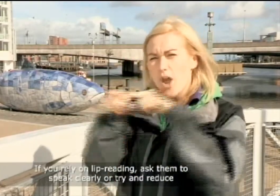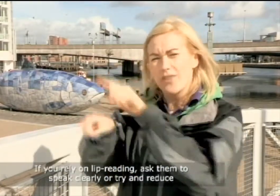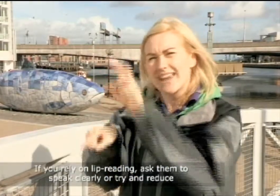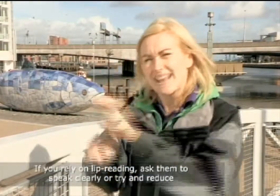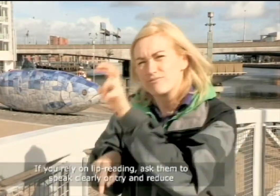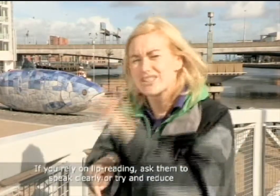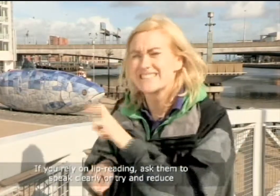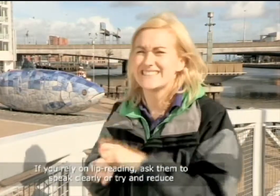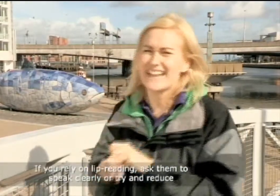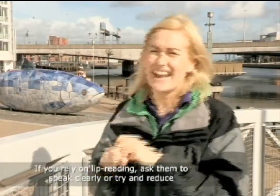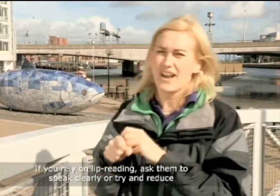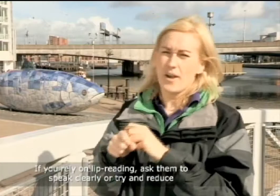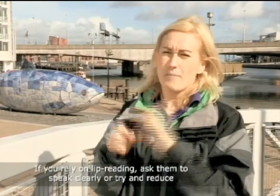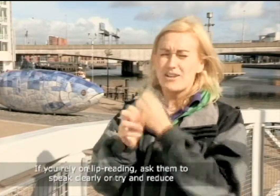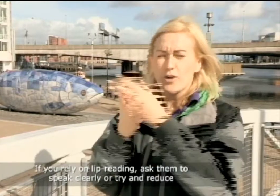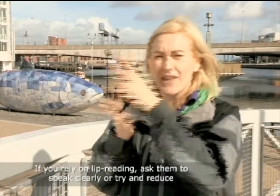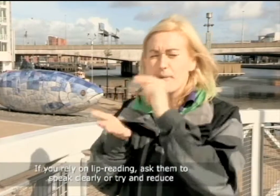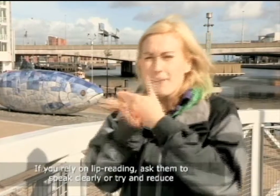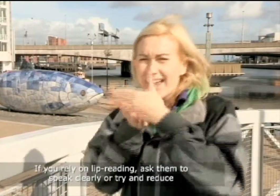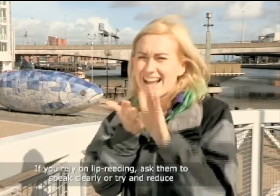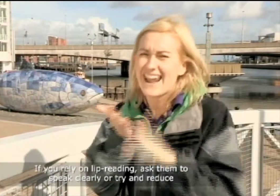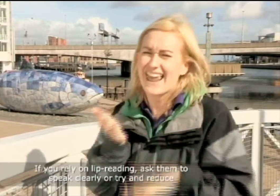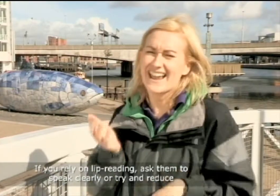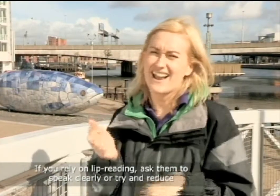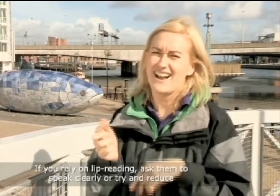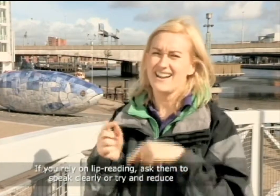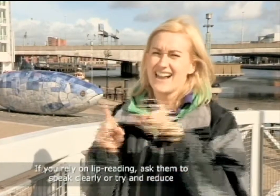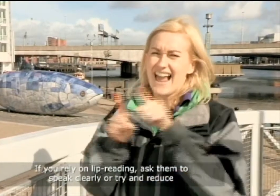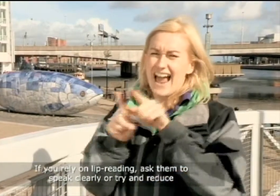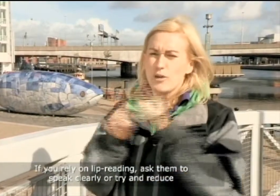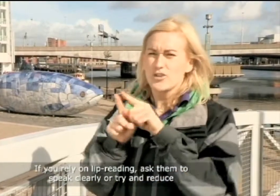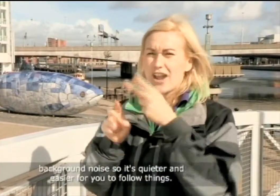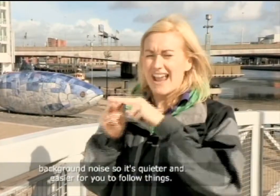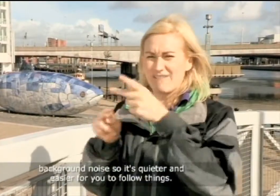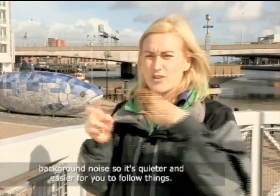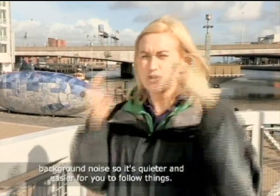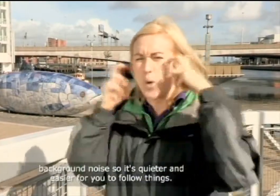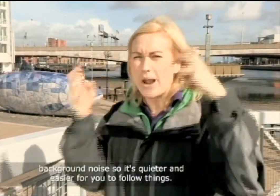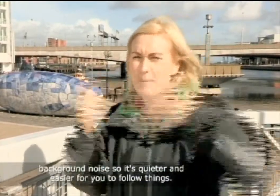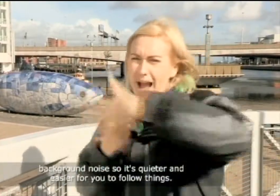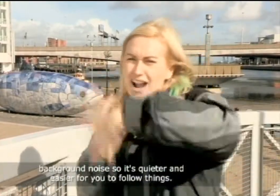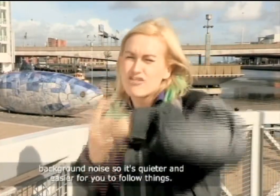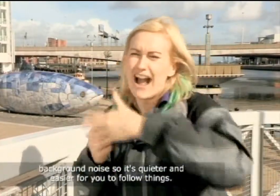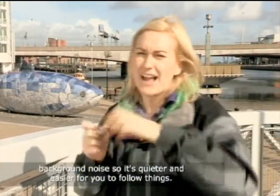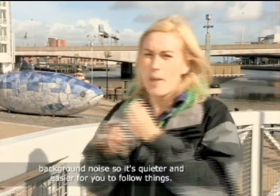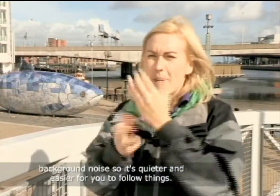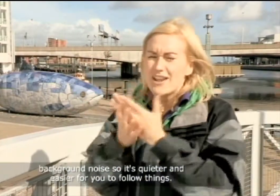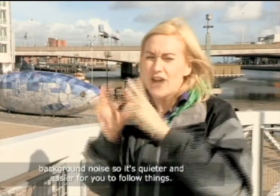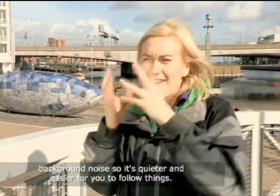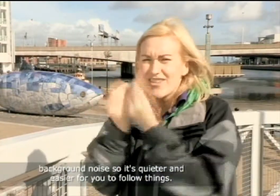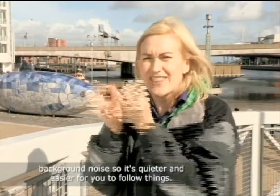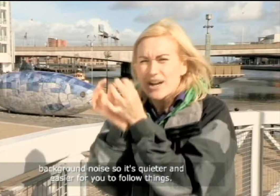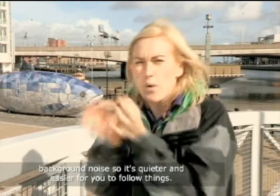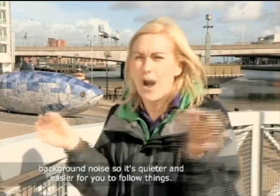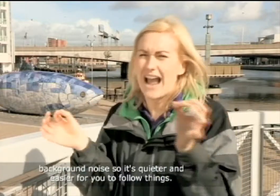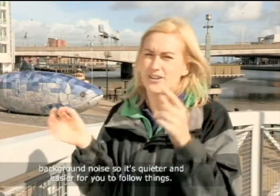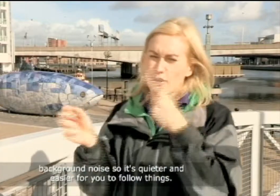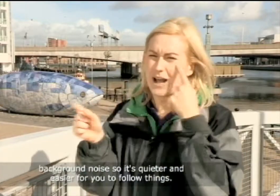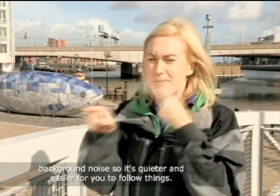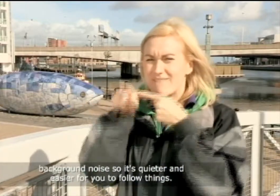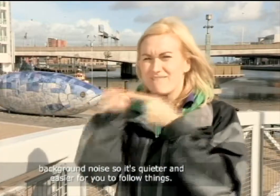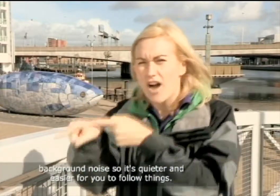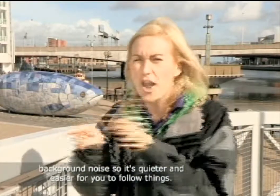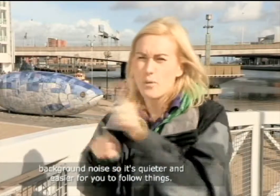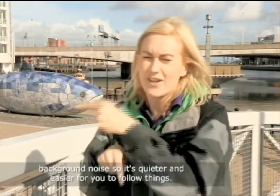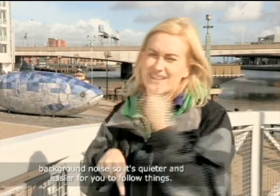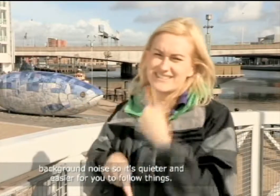If you rely on lip reading, ask them to speak clearly or try and reduce background noise so it's easier and quieter for you to follow things.